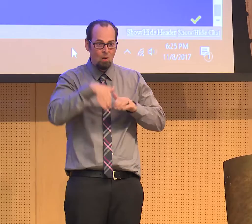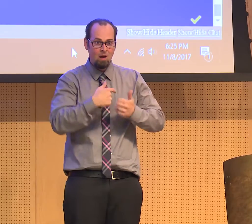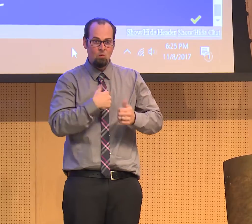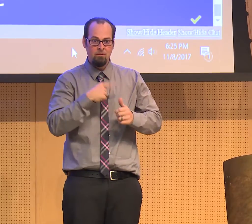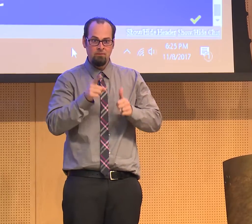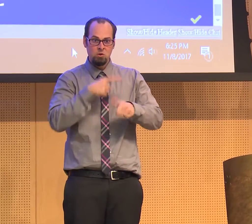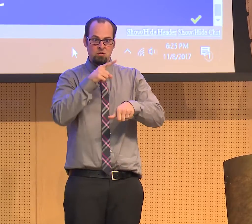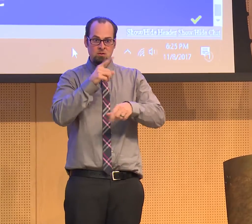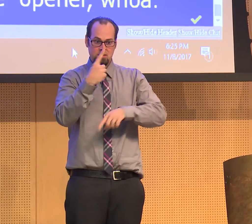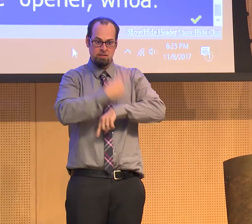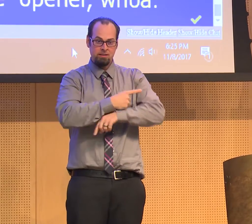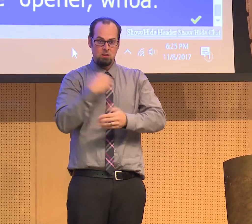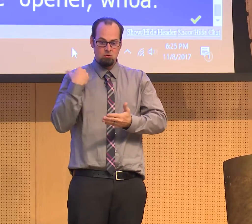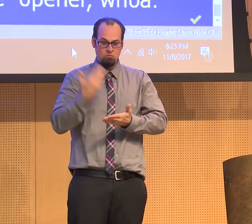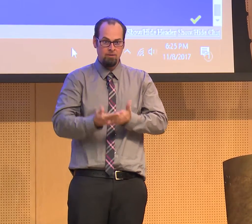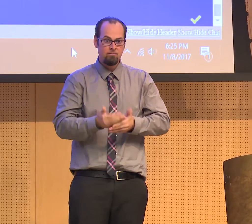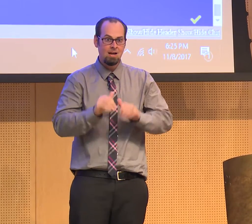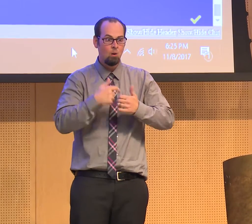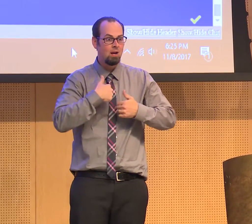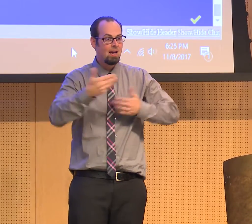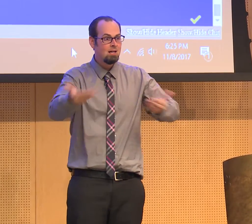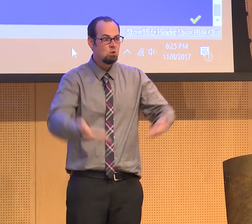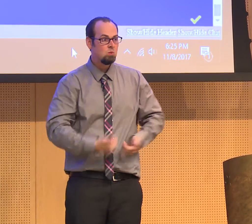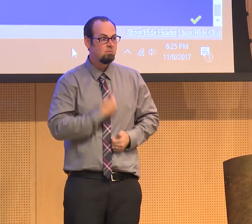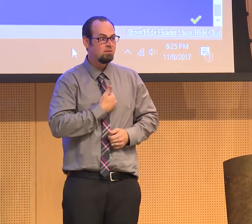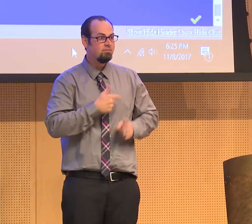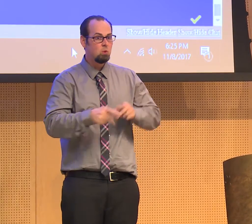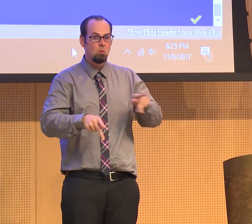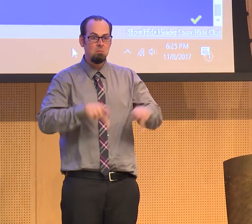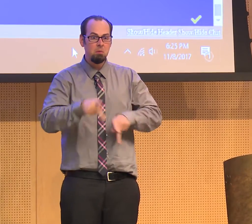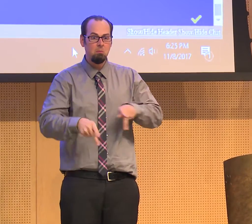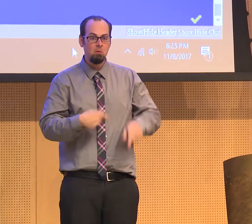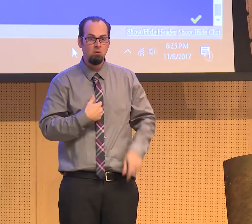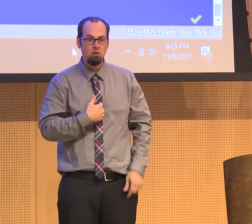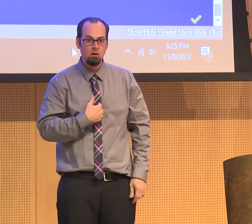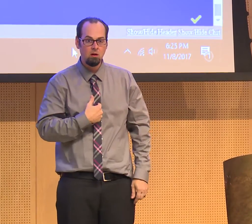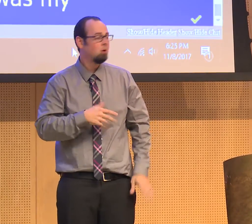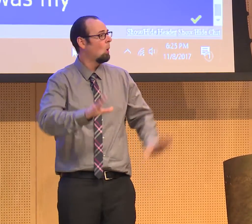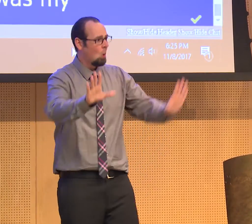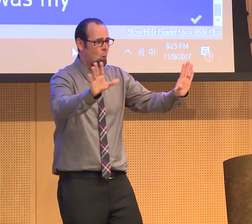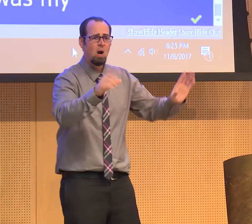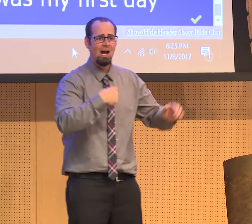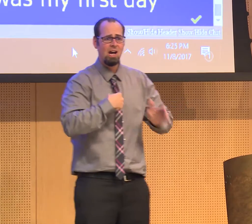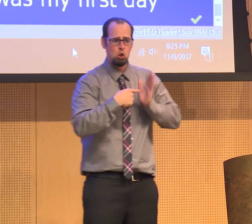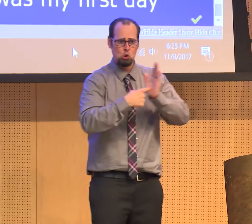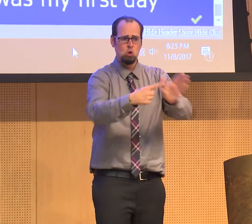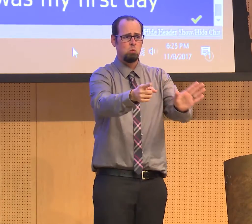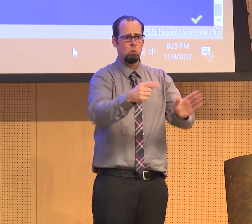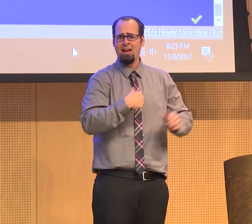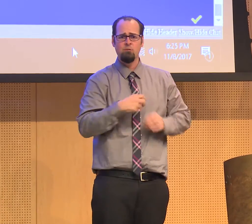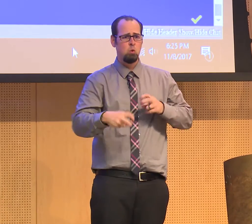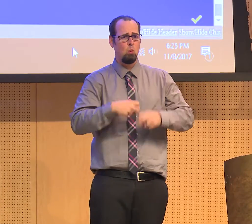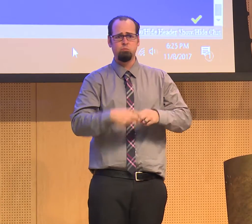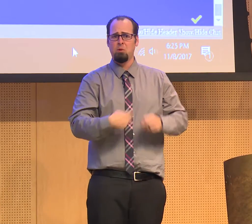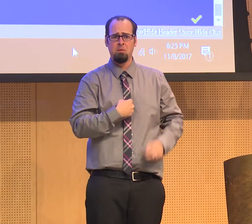This was my first time I arrived here, and this is how people welcomed me. And I